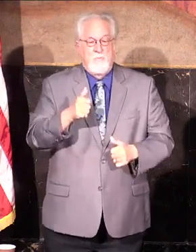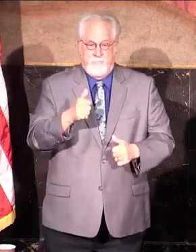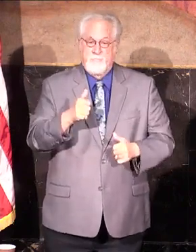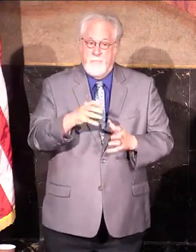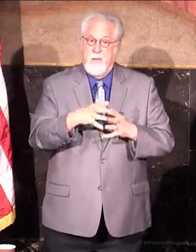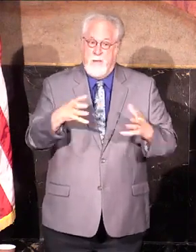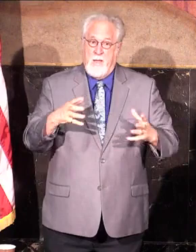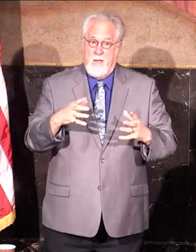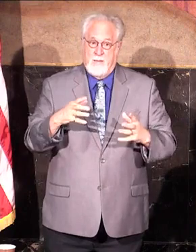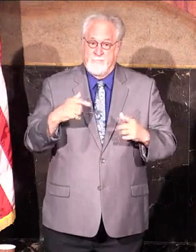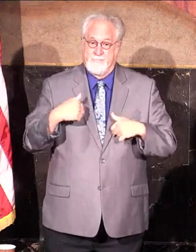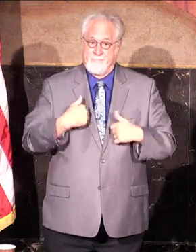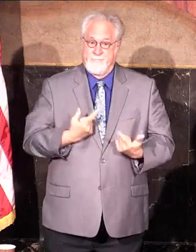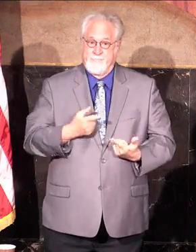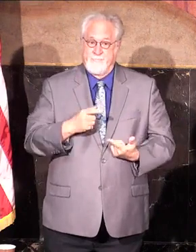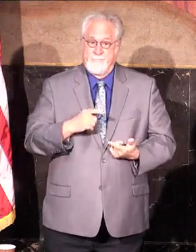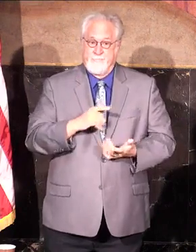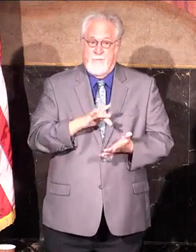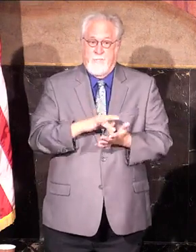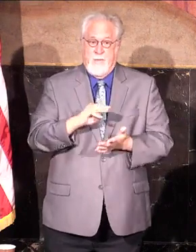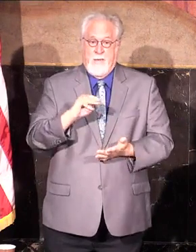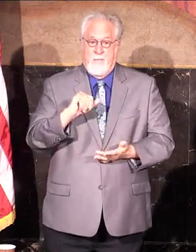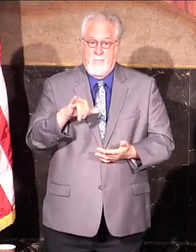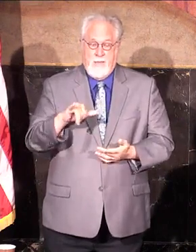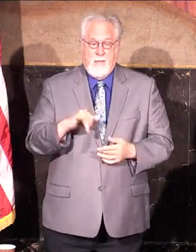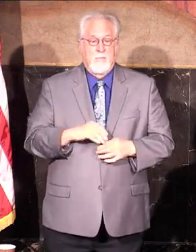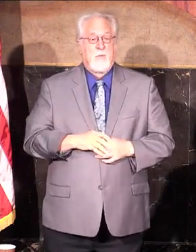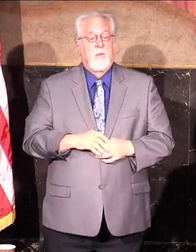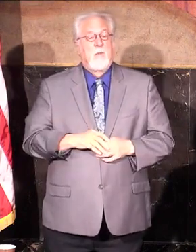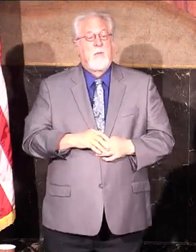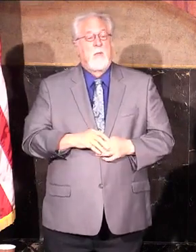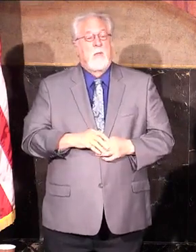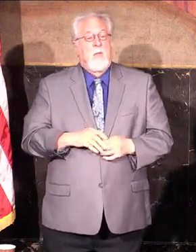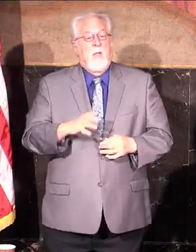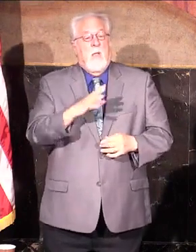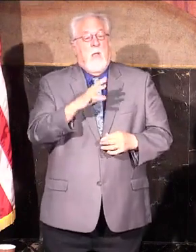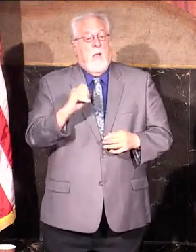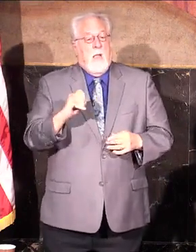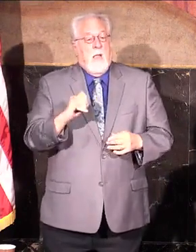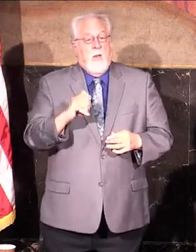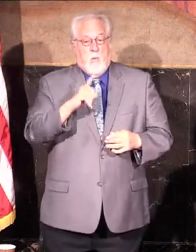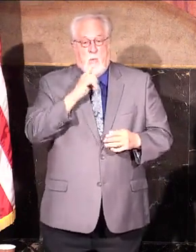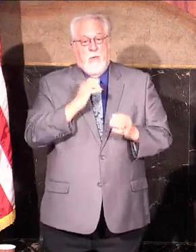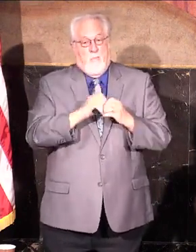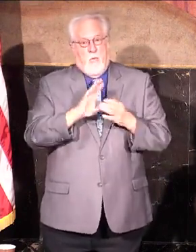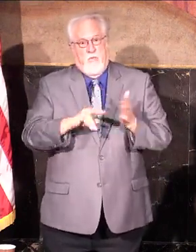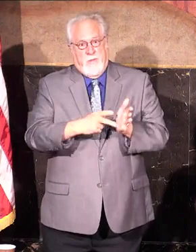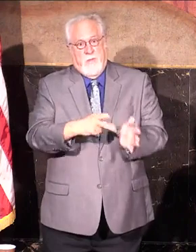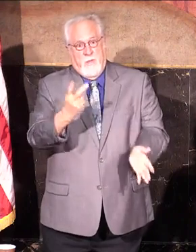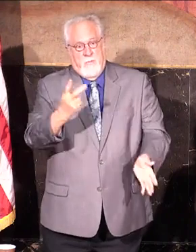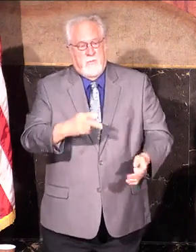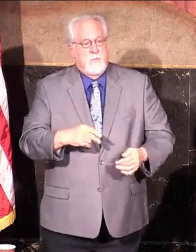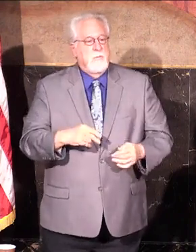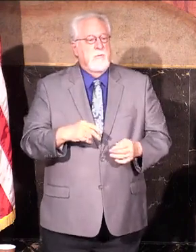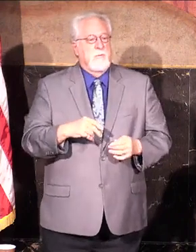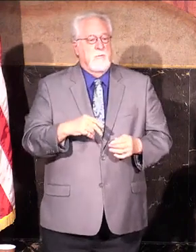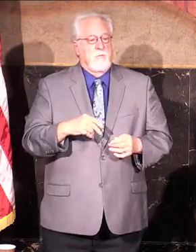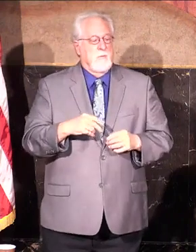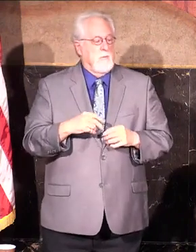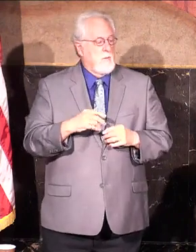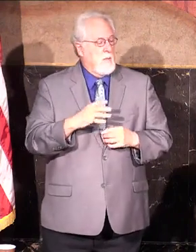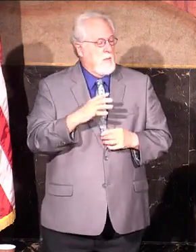considerably since mid-May. In fact, it's more than double since